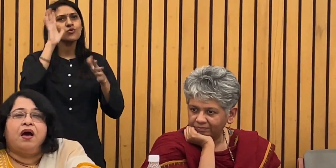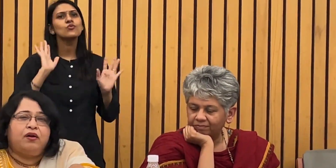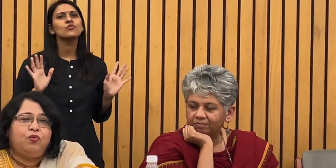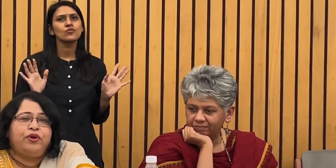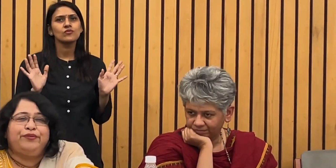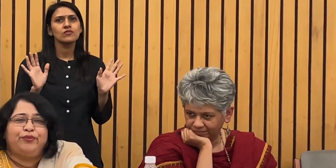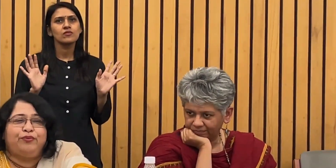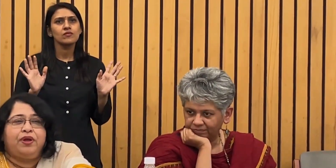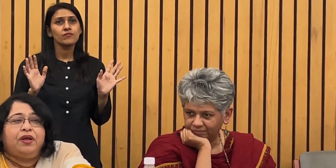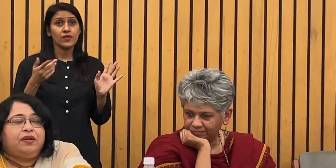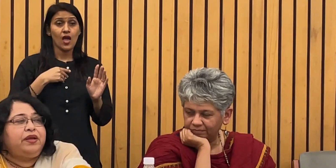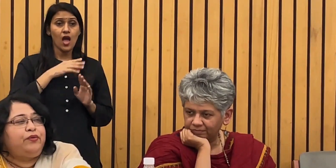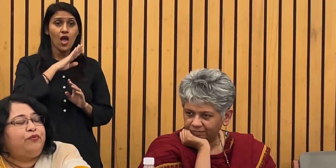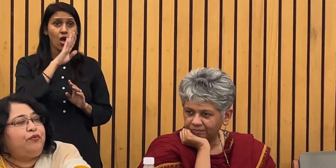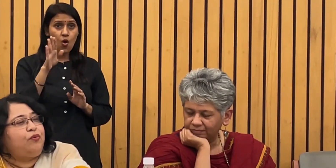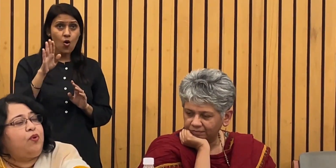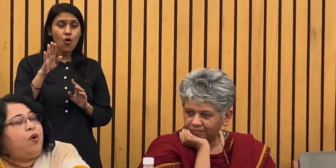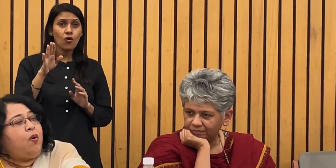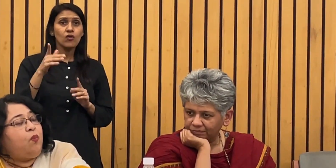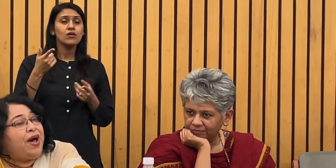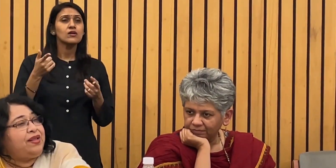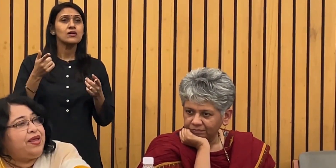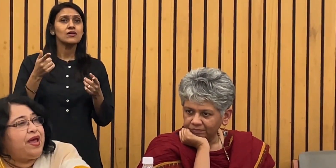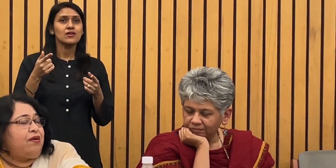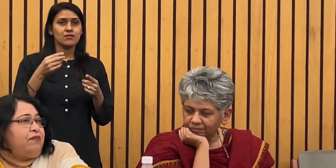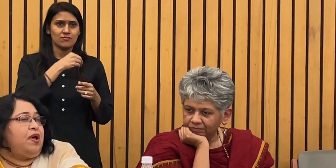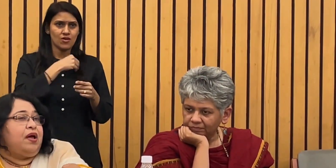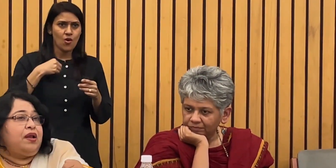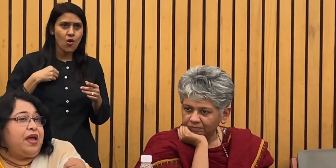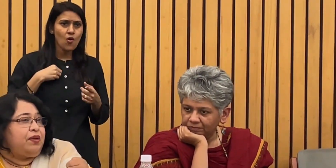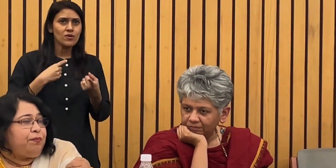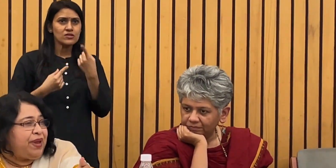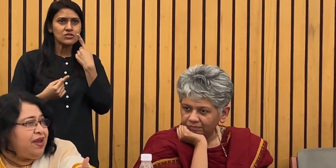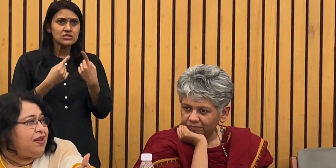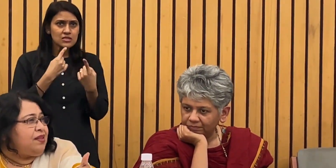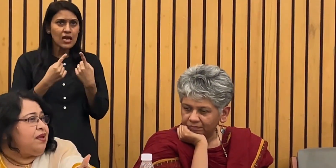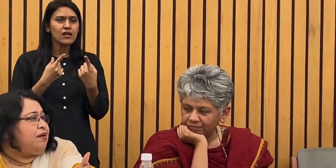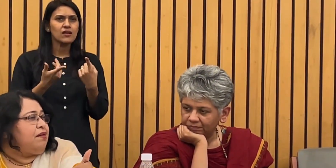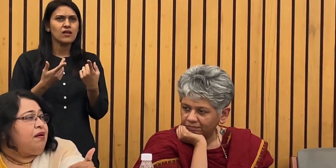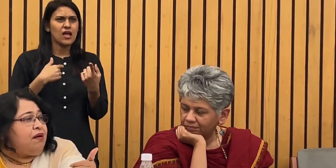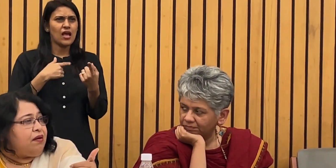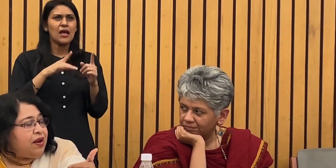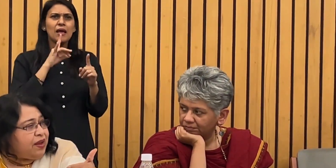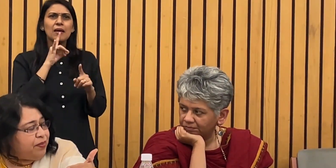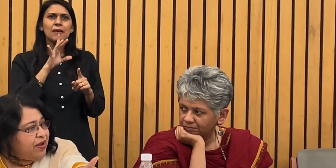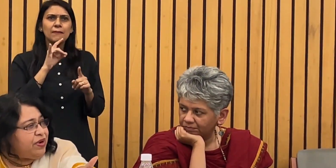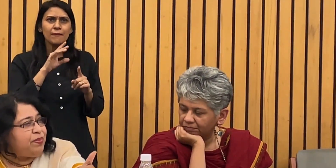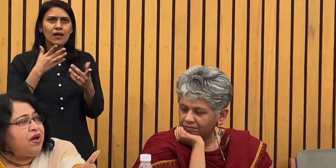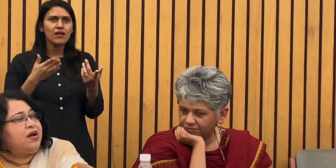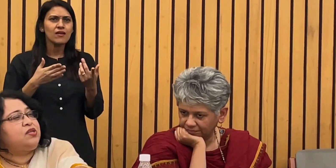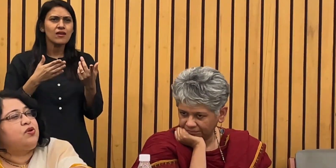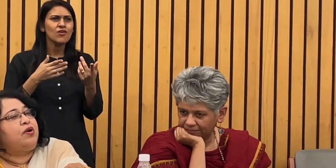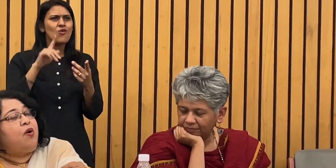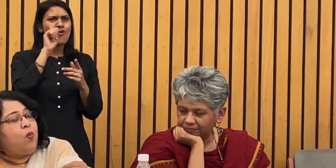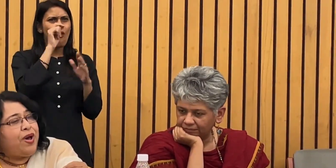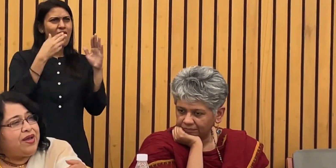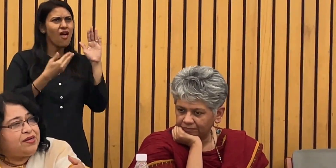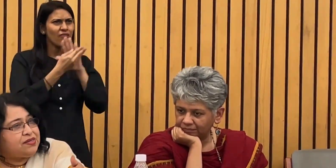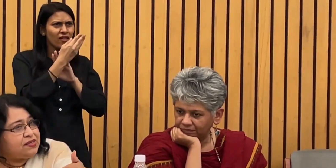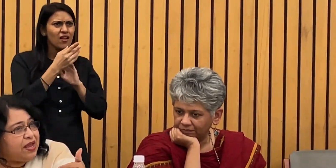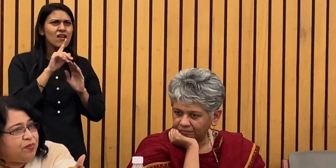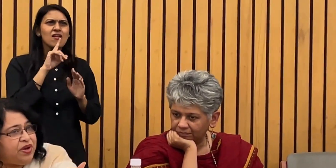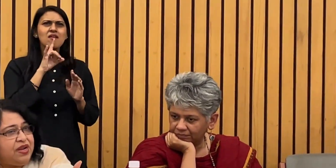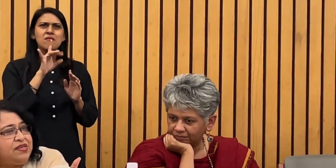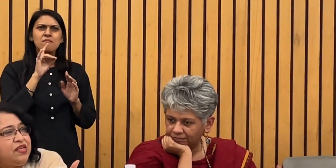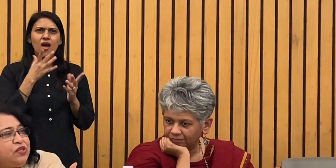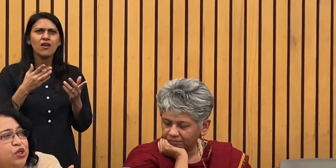conditions they are going through. They don't know why they have like pain in their like private parts, or why it